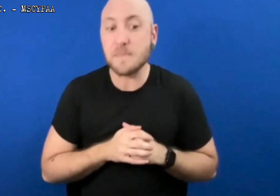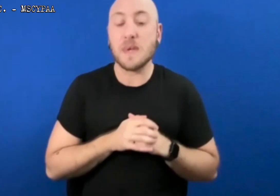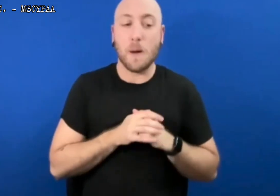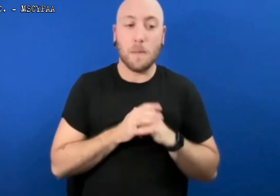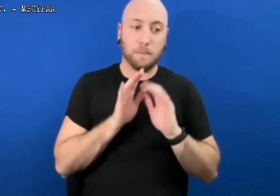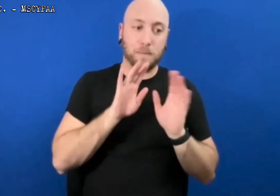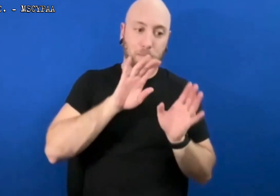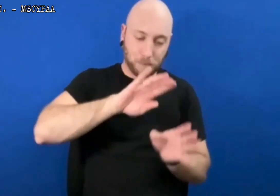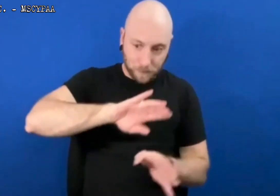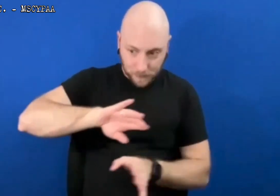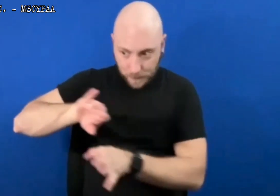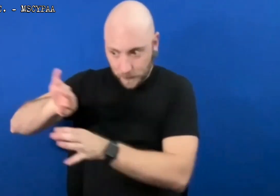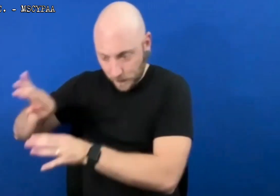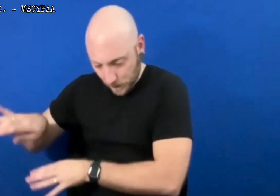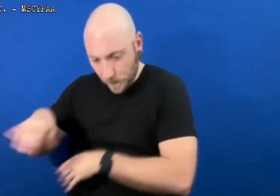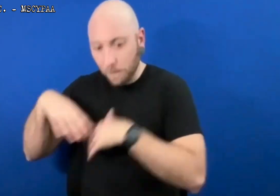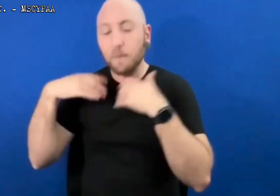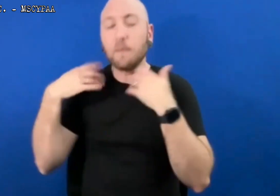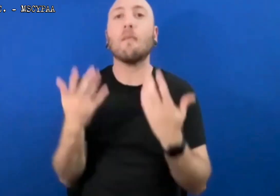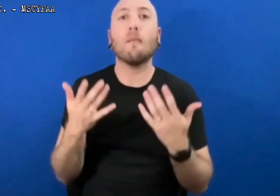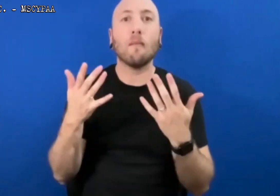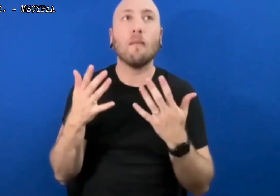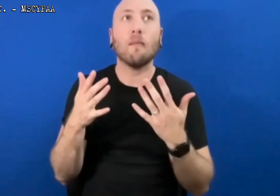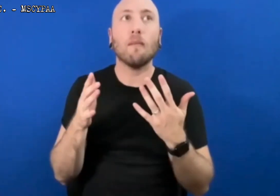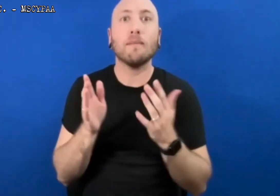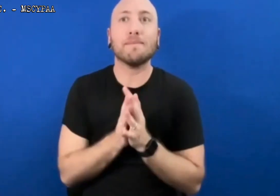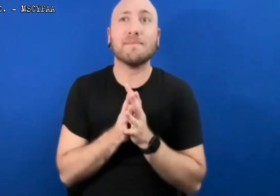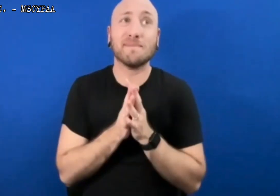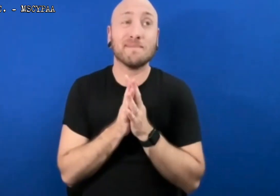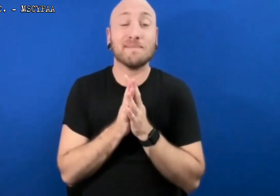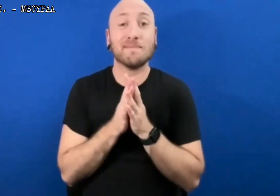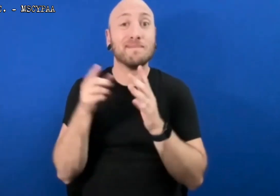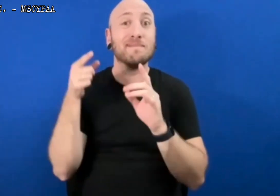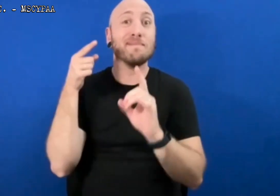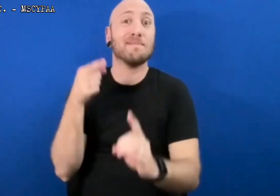so, you know, I got complacent, right? Like